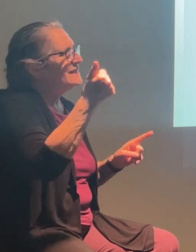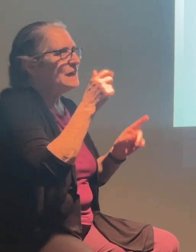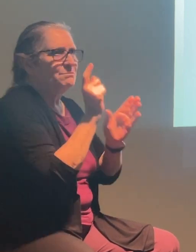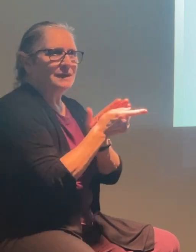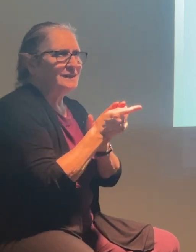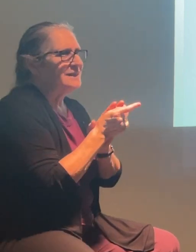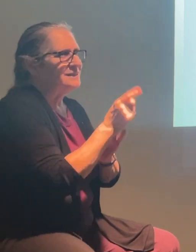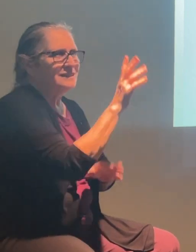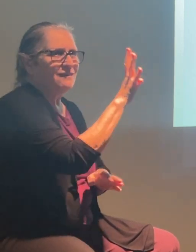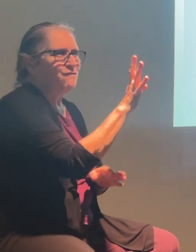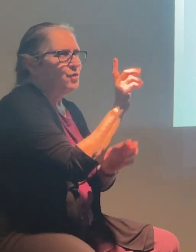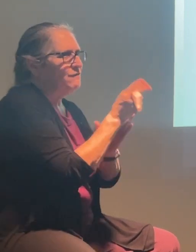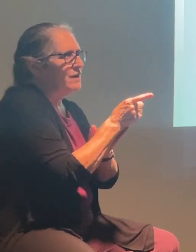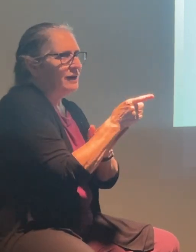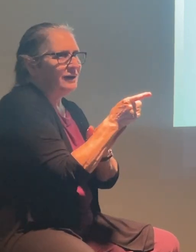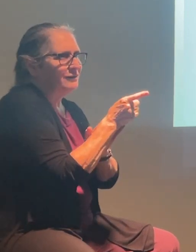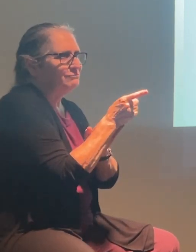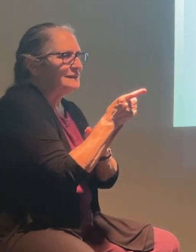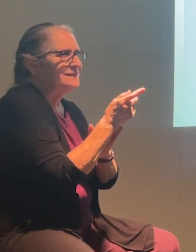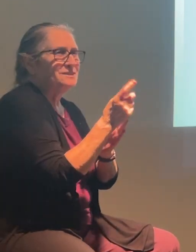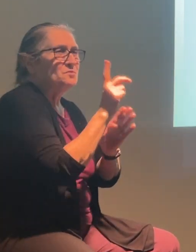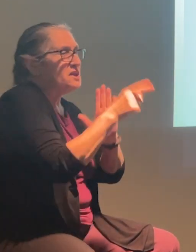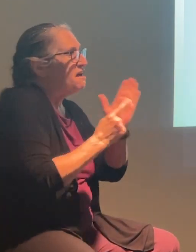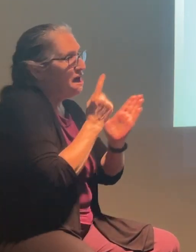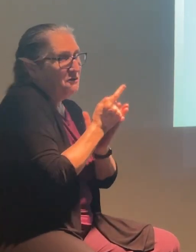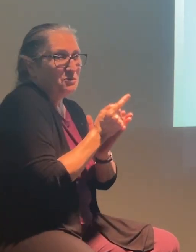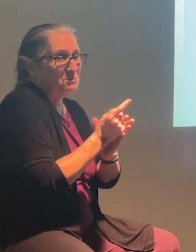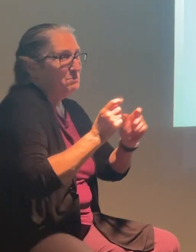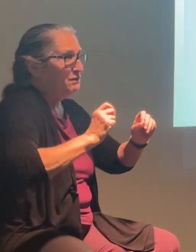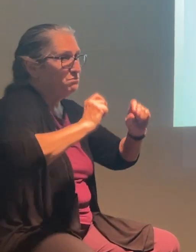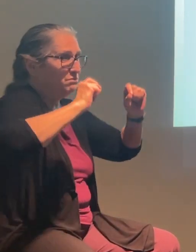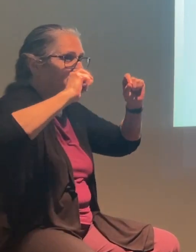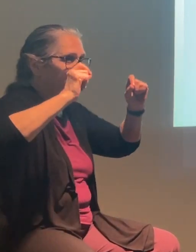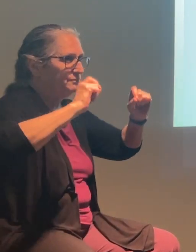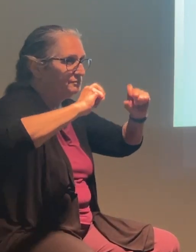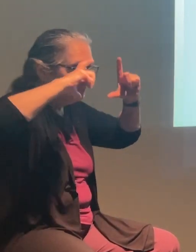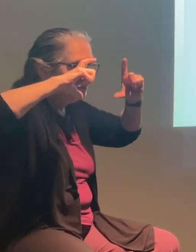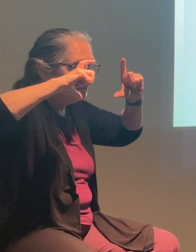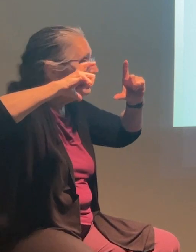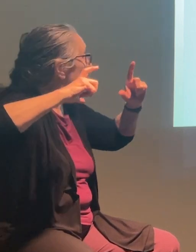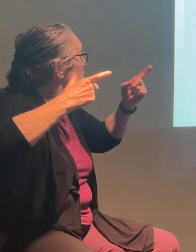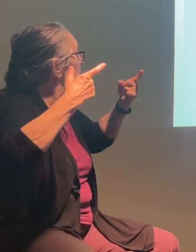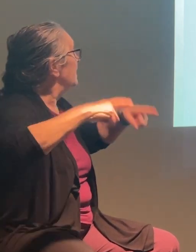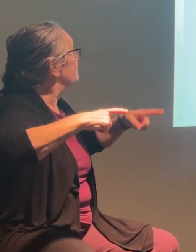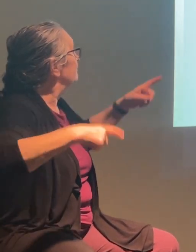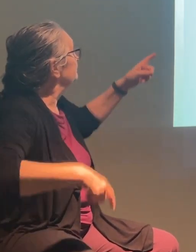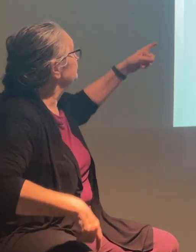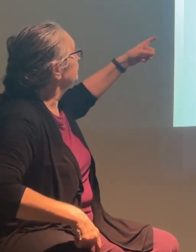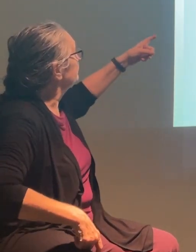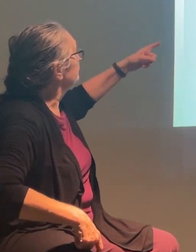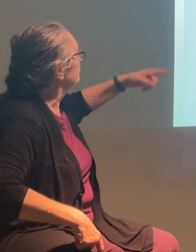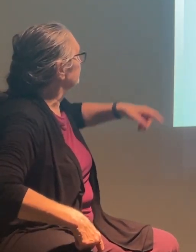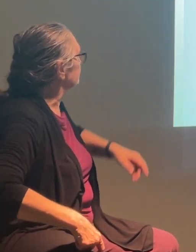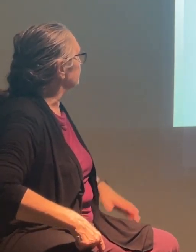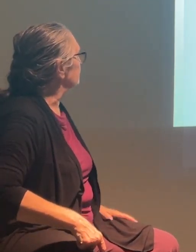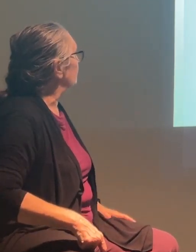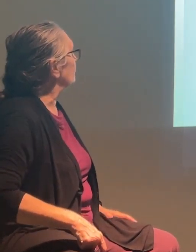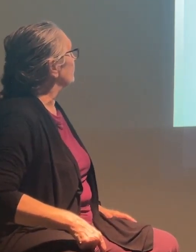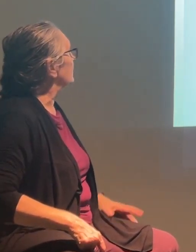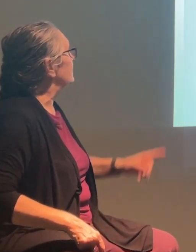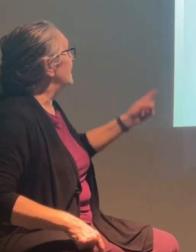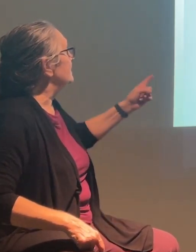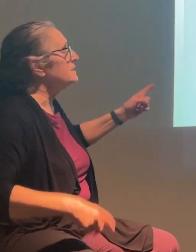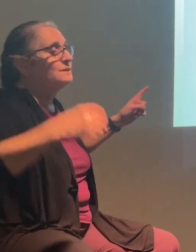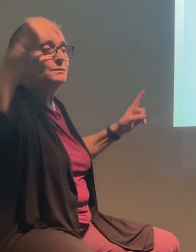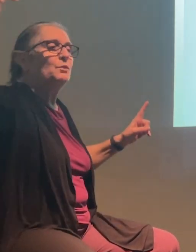like 45 minutes, an hour or more. So this is what happened when you do it in the middle of the night with moonlight. It is stunning. I mean, it